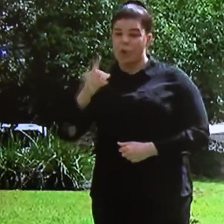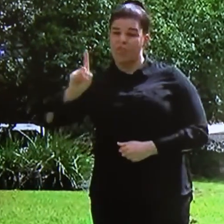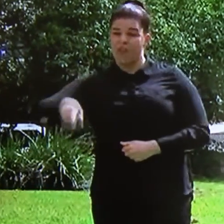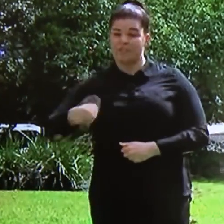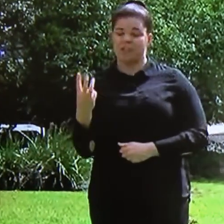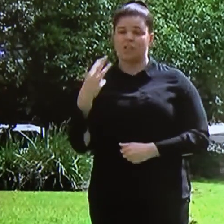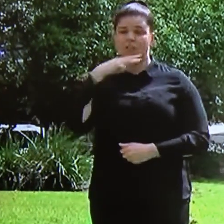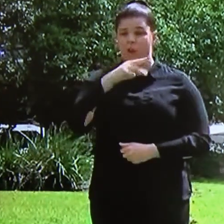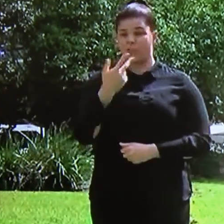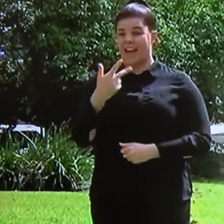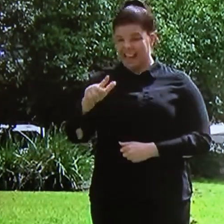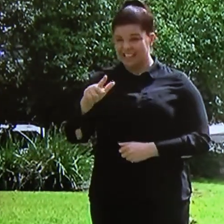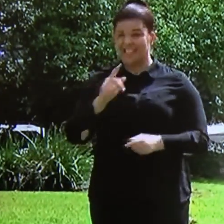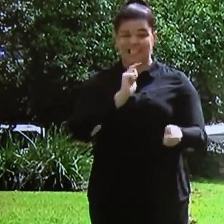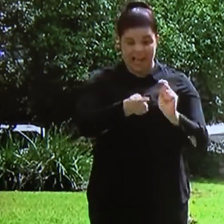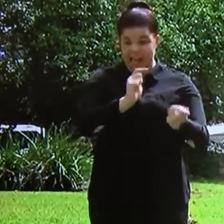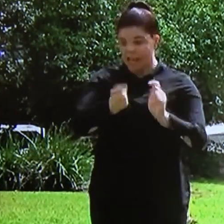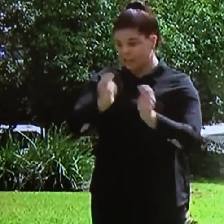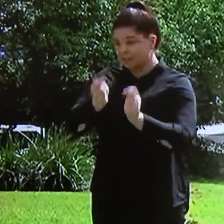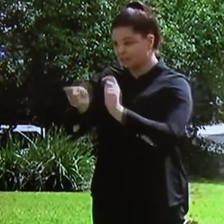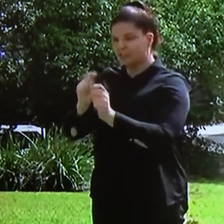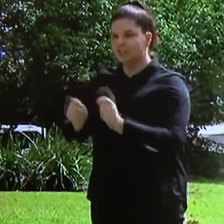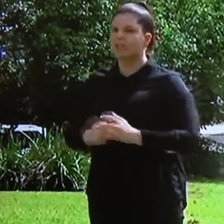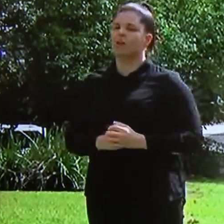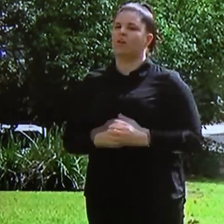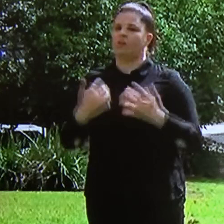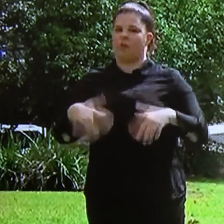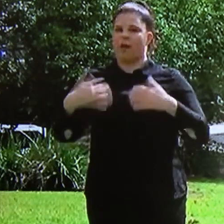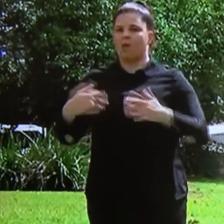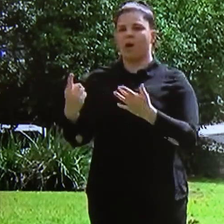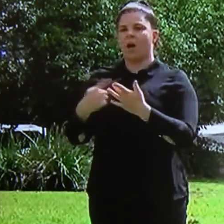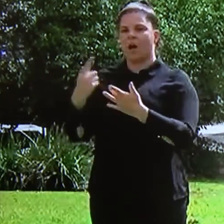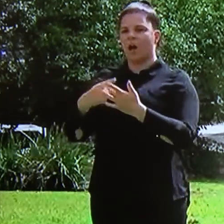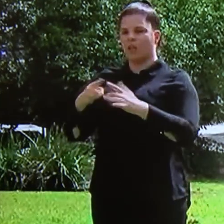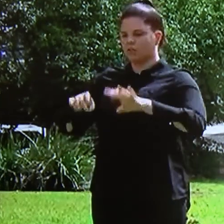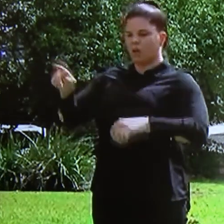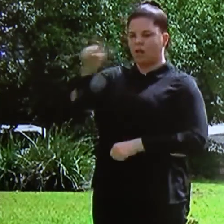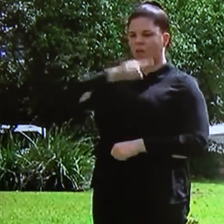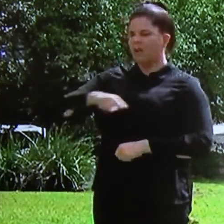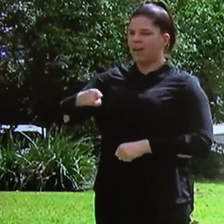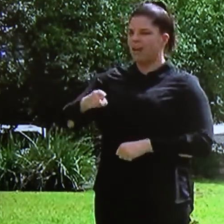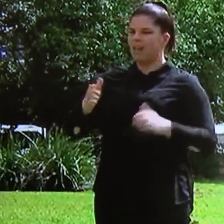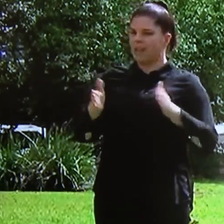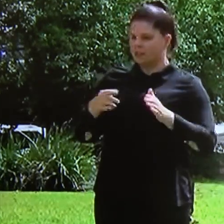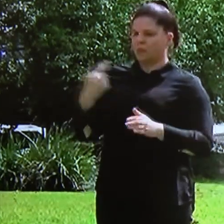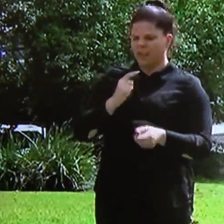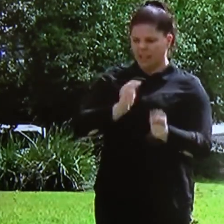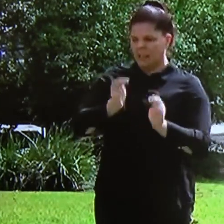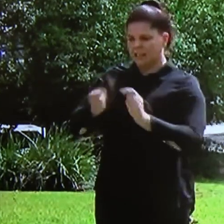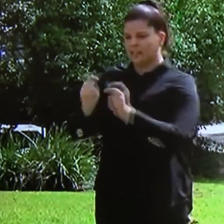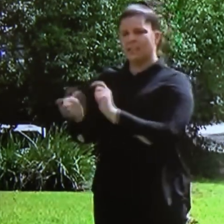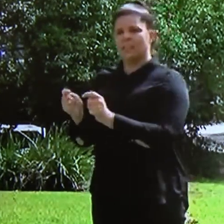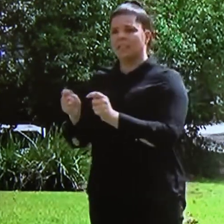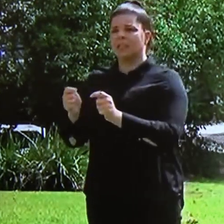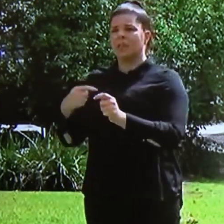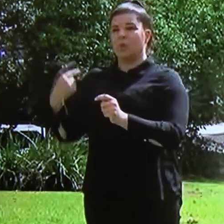144,380 tests undertaken, and that certainly is far more than any other state or territory. In fact, it's closing in on half of